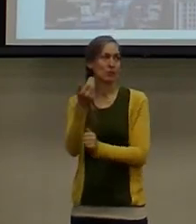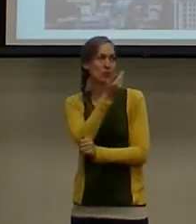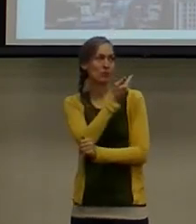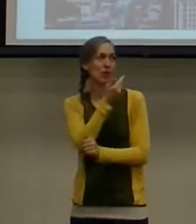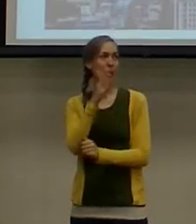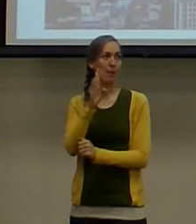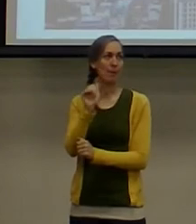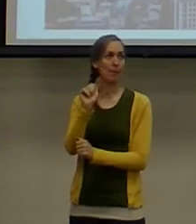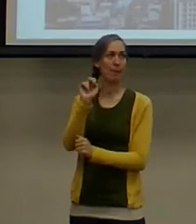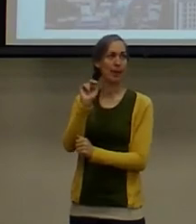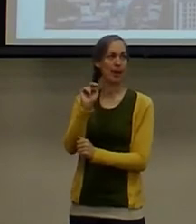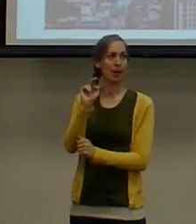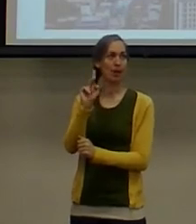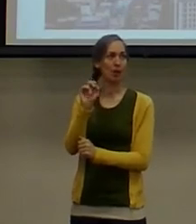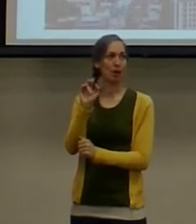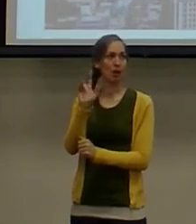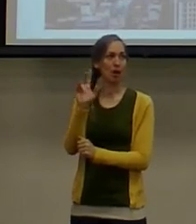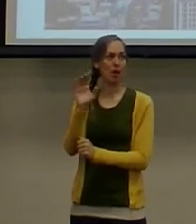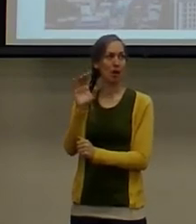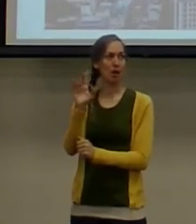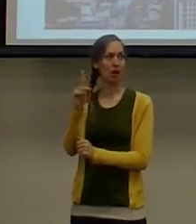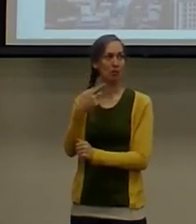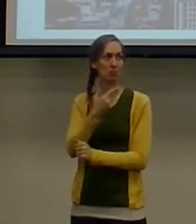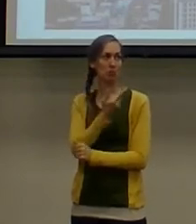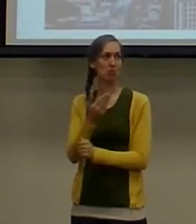You probably say,